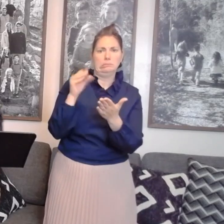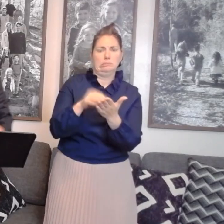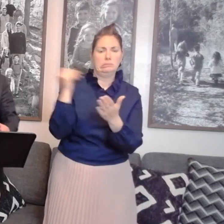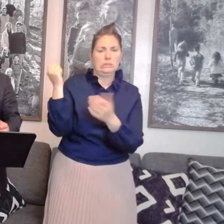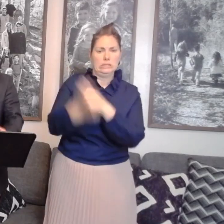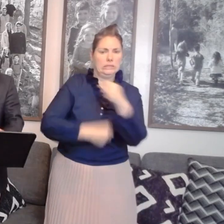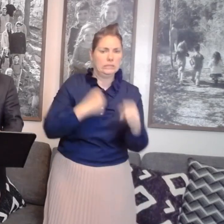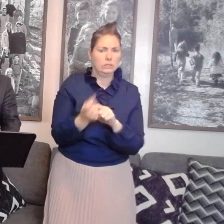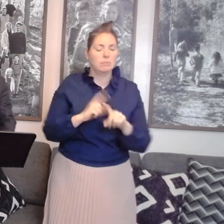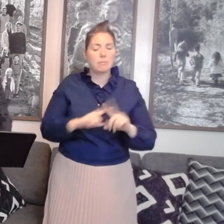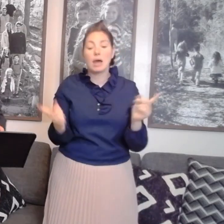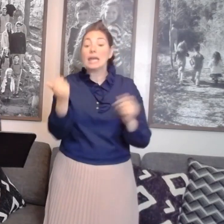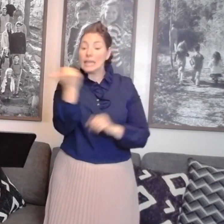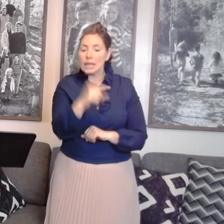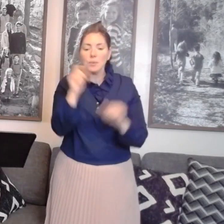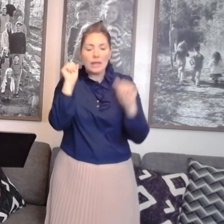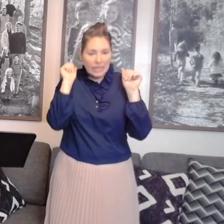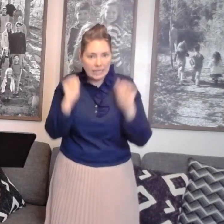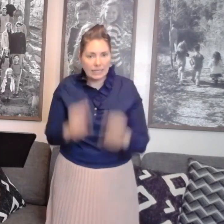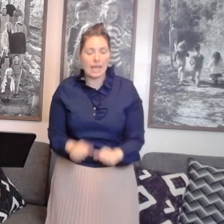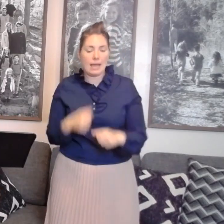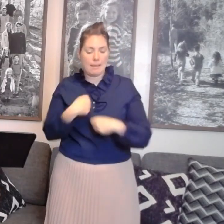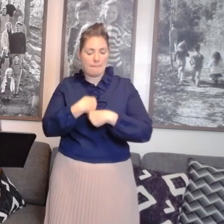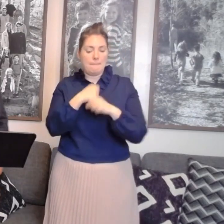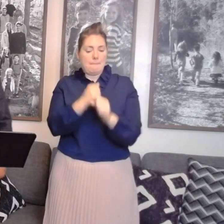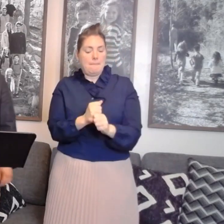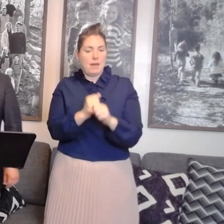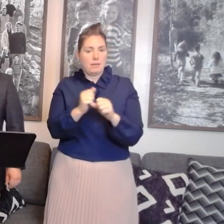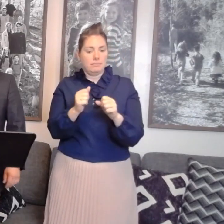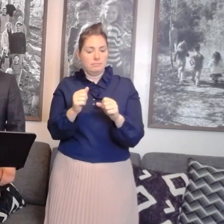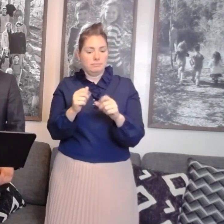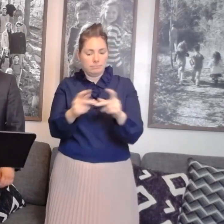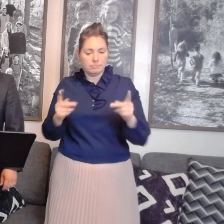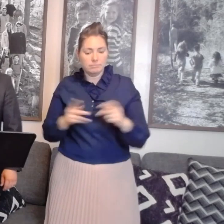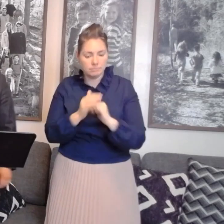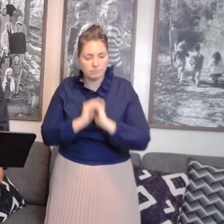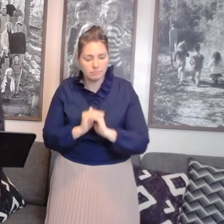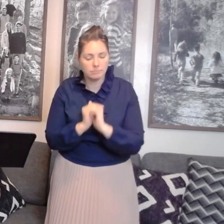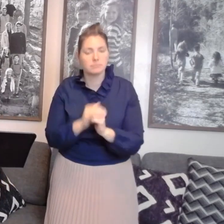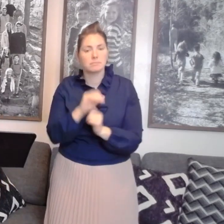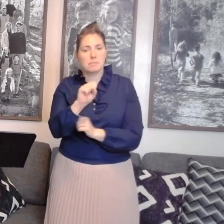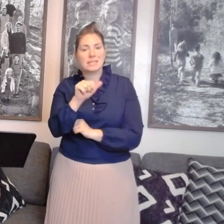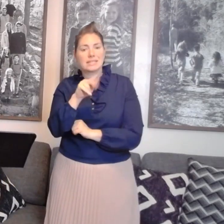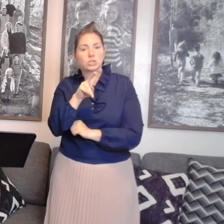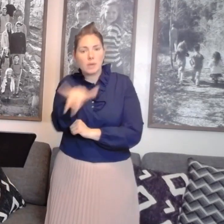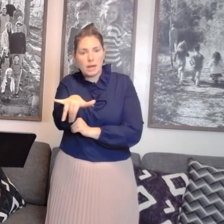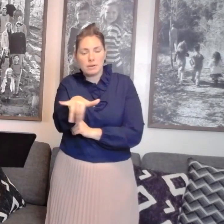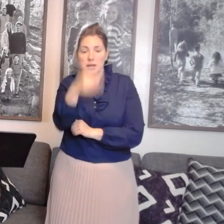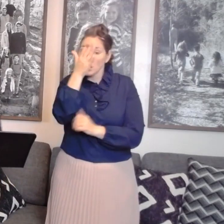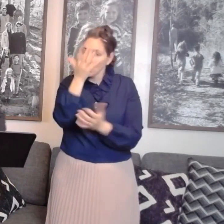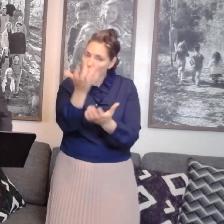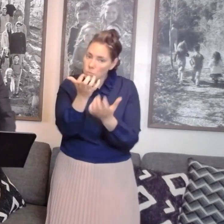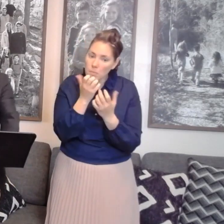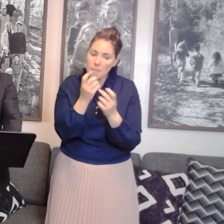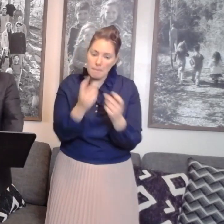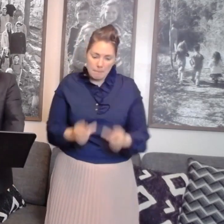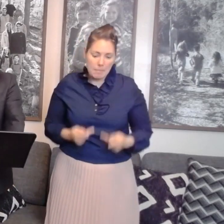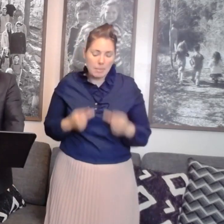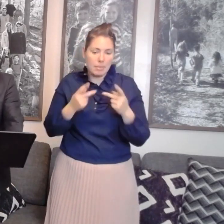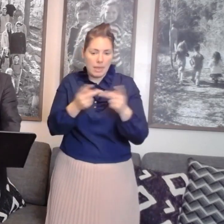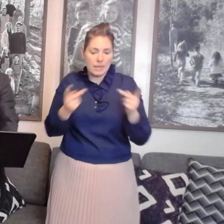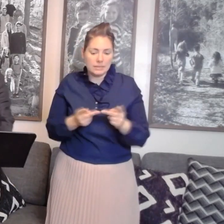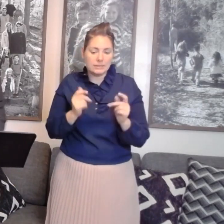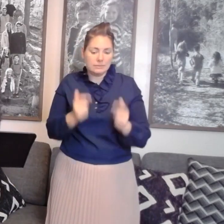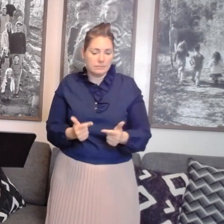anybody can build God a sanctuary. God desires a sanctuary. He wants a place where he